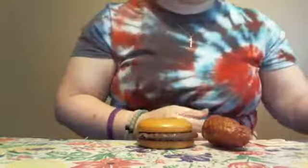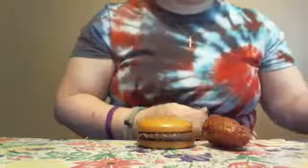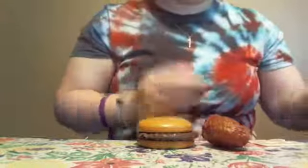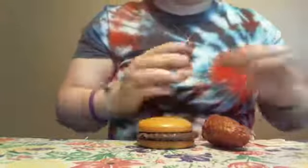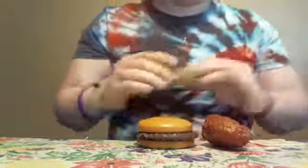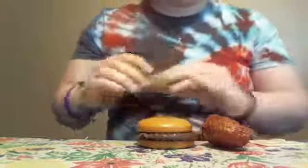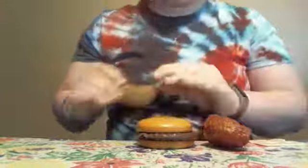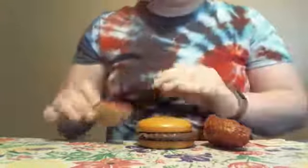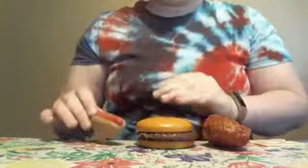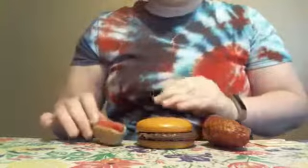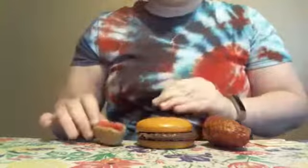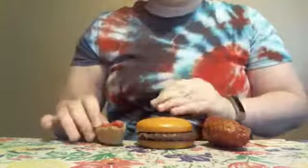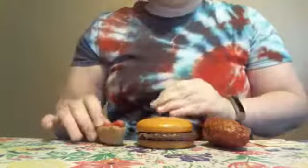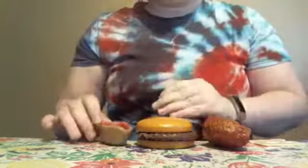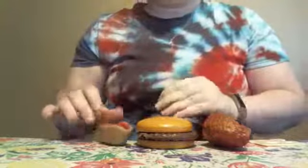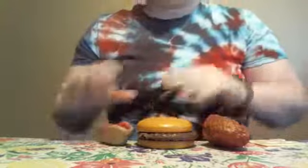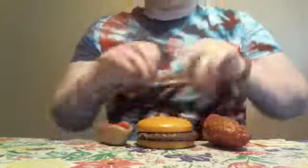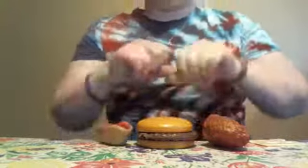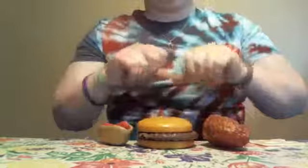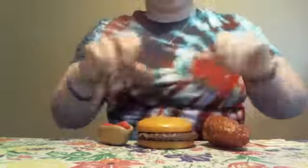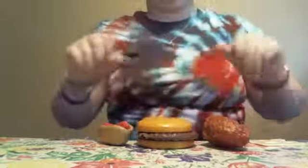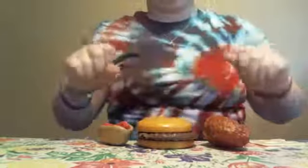And I'm going to bring back our hot dog.